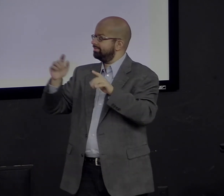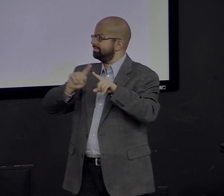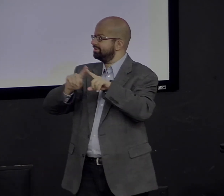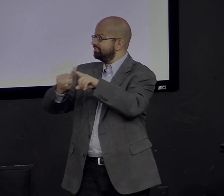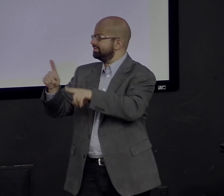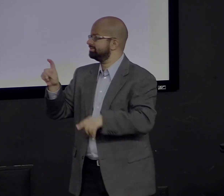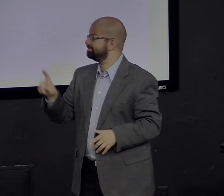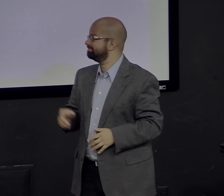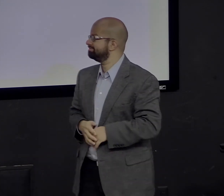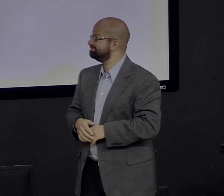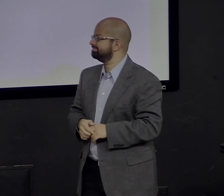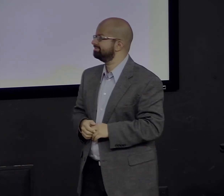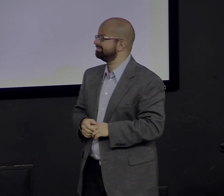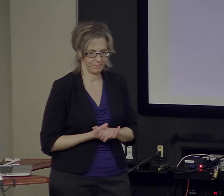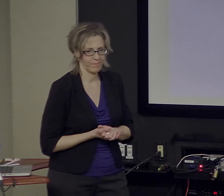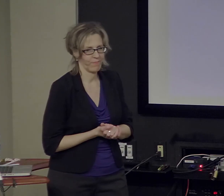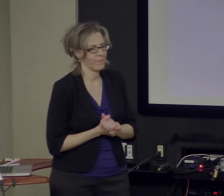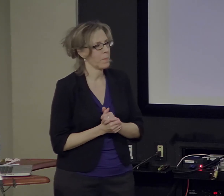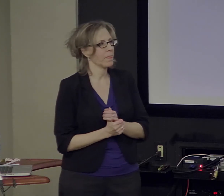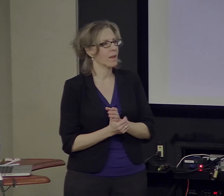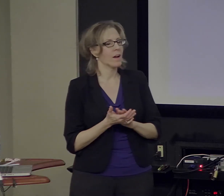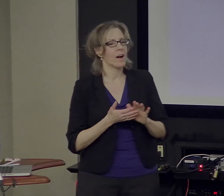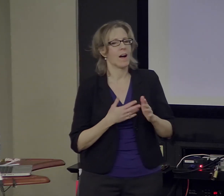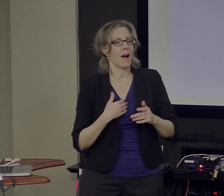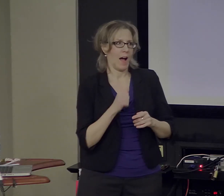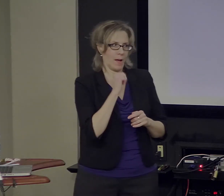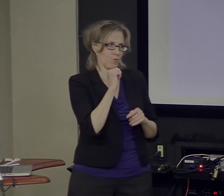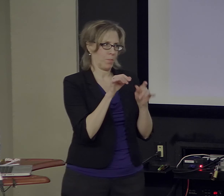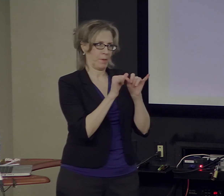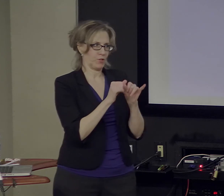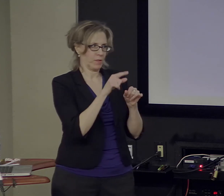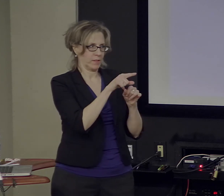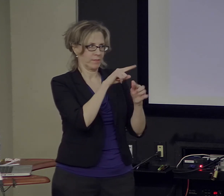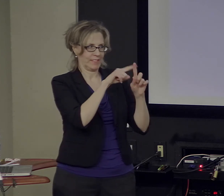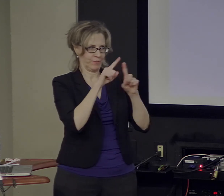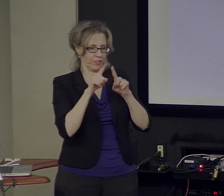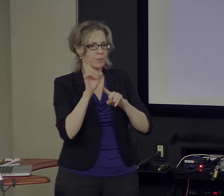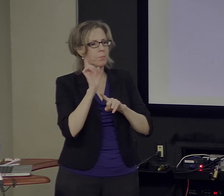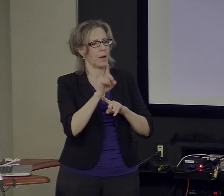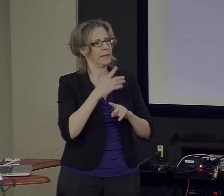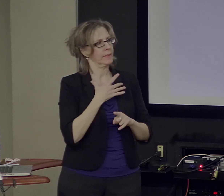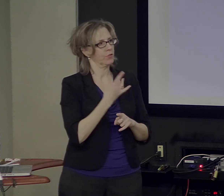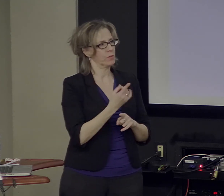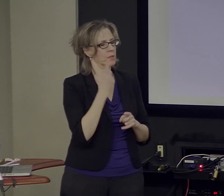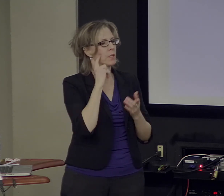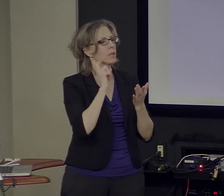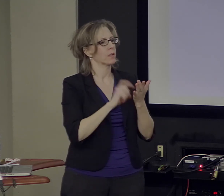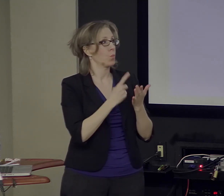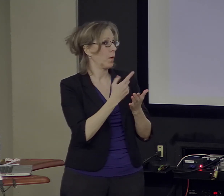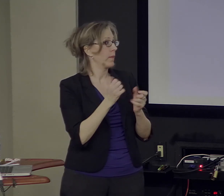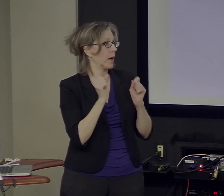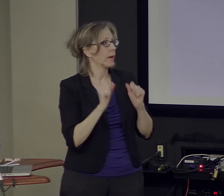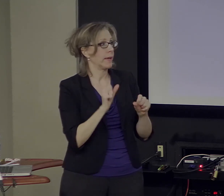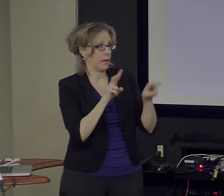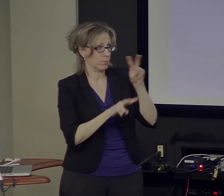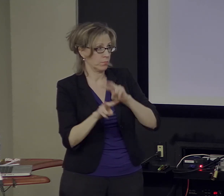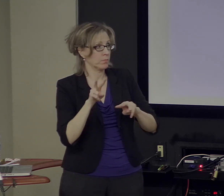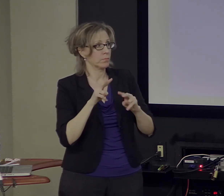Europe, would you be interested in measuring their comprehension if they were to try to understand international sign language as it came